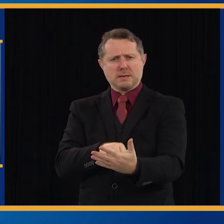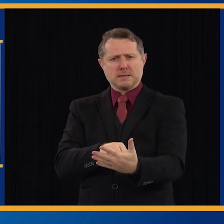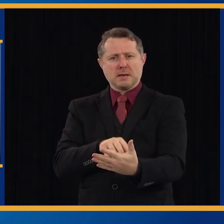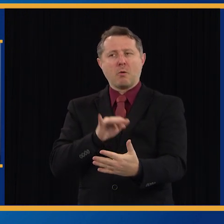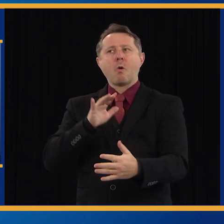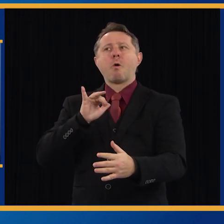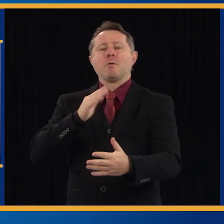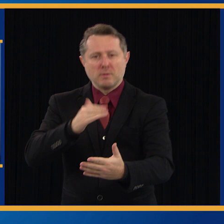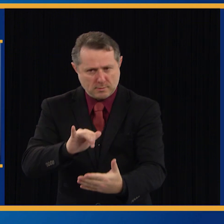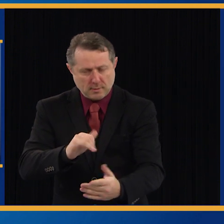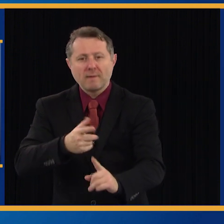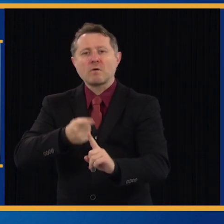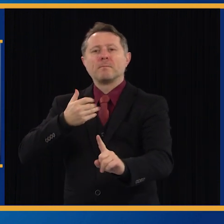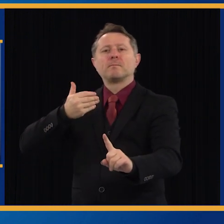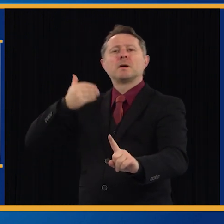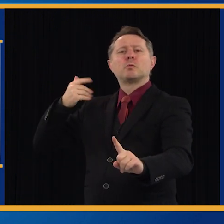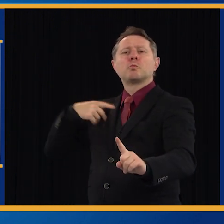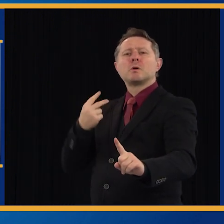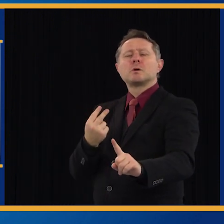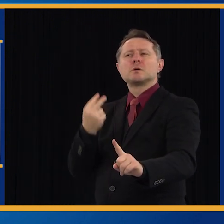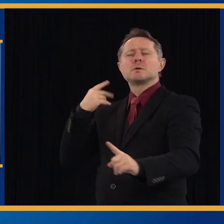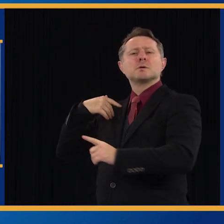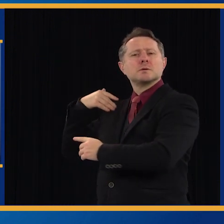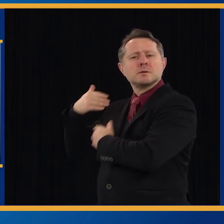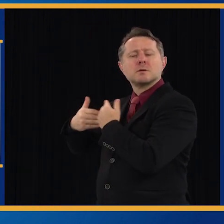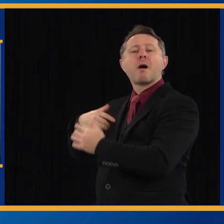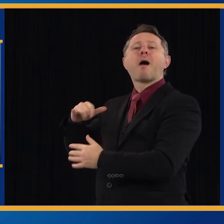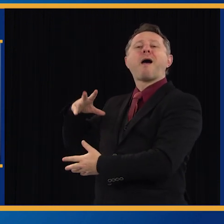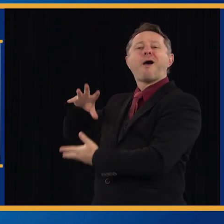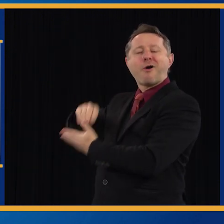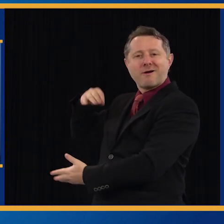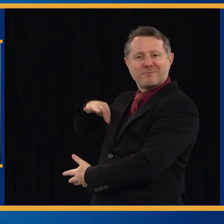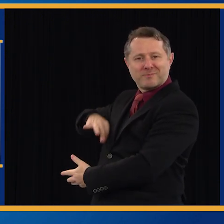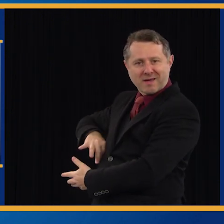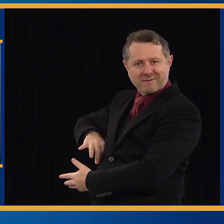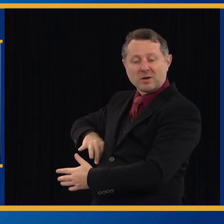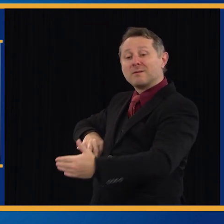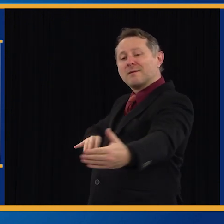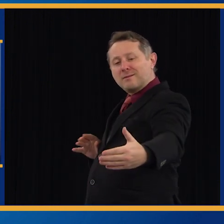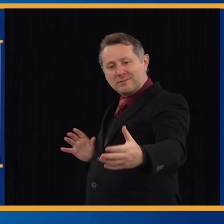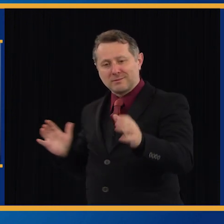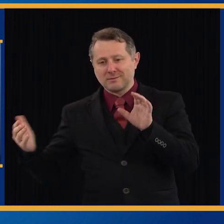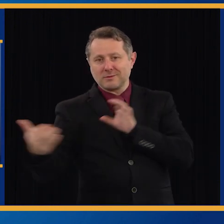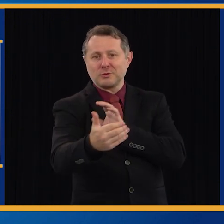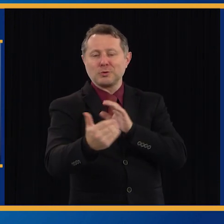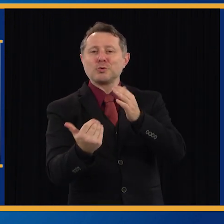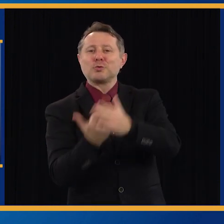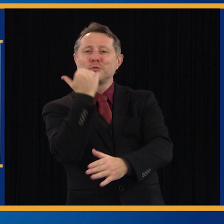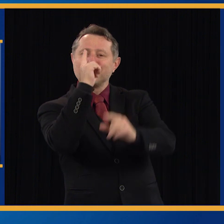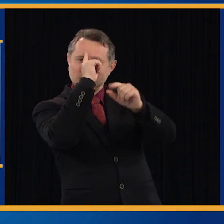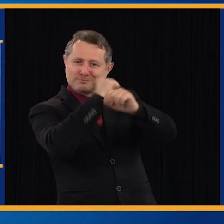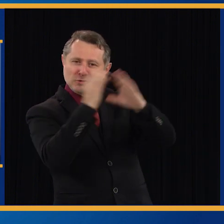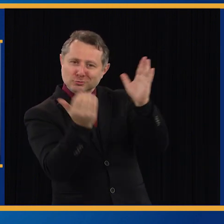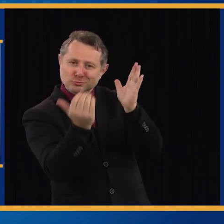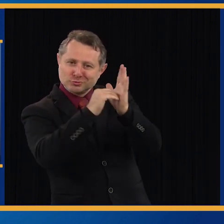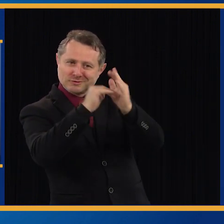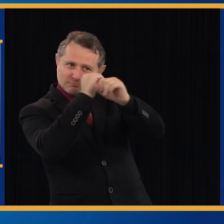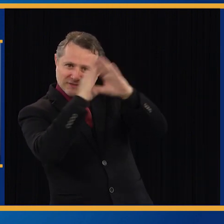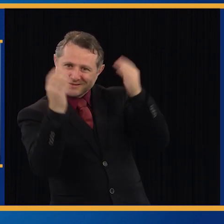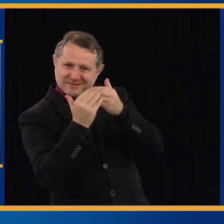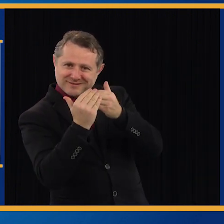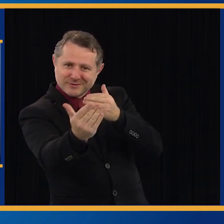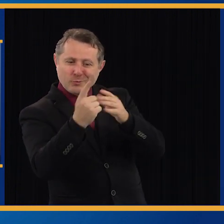value from the reflection, and let's reimagine what we want society to